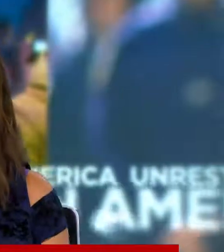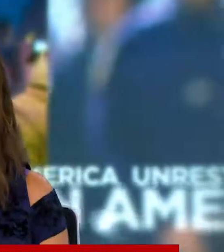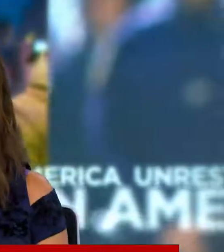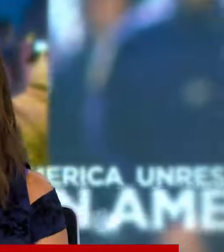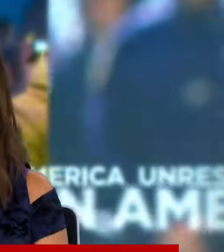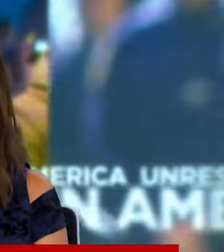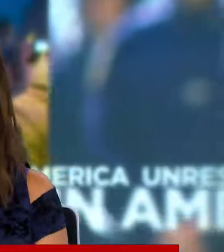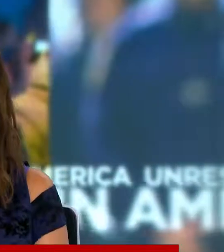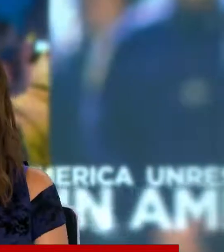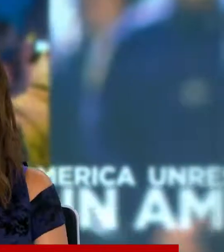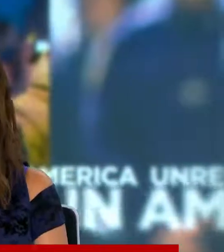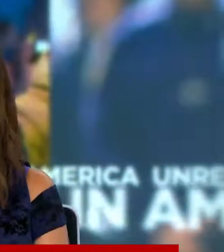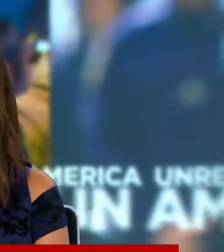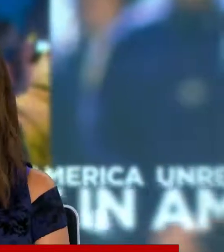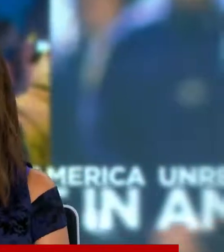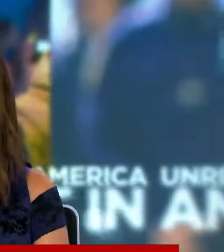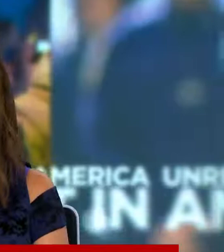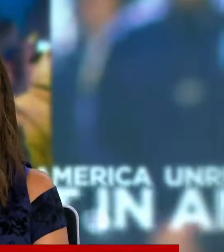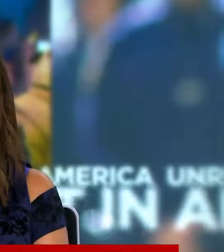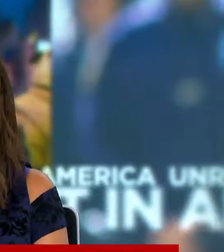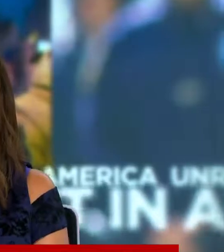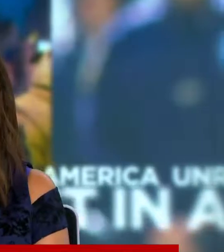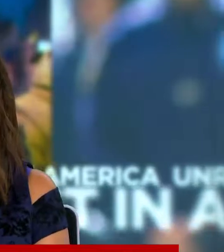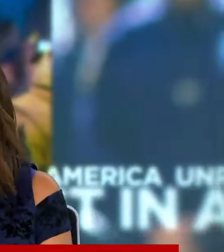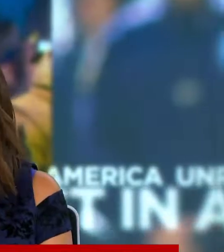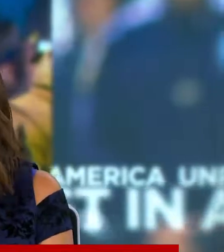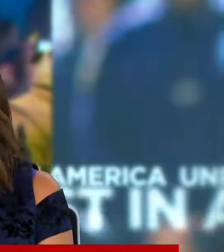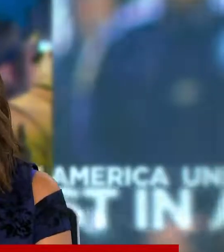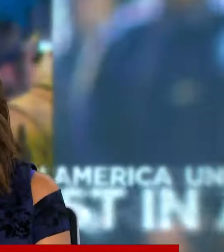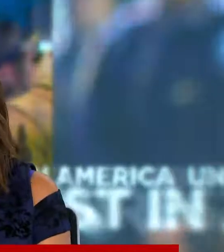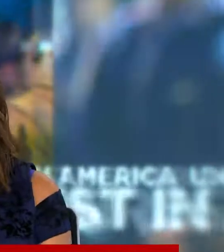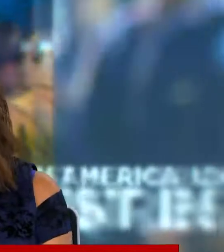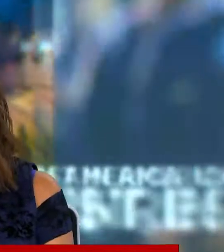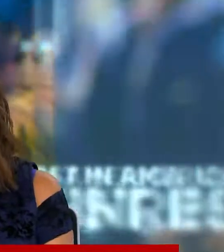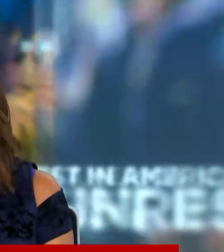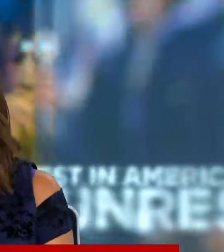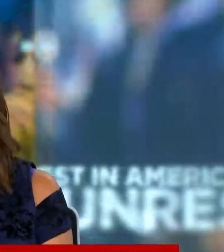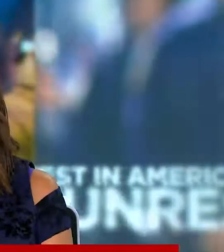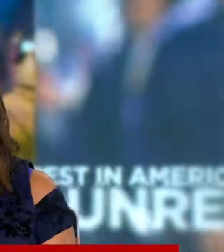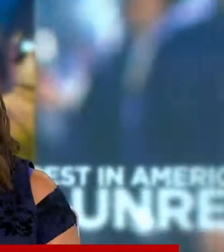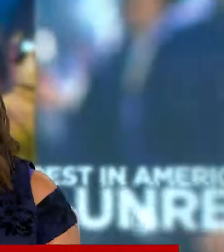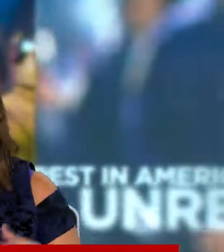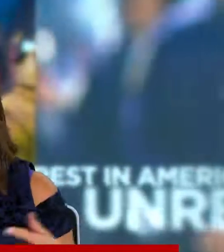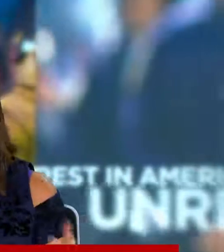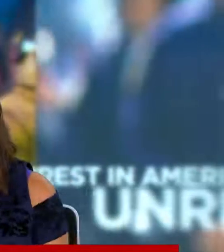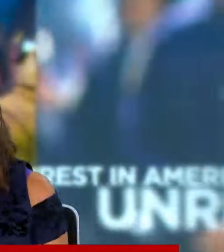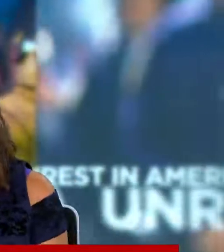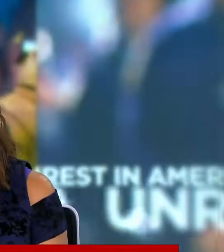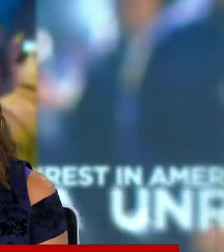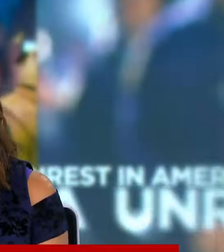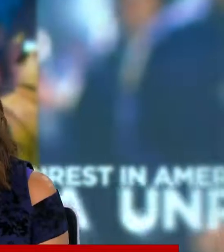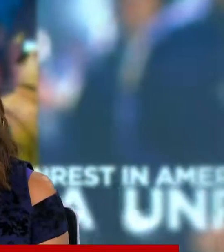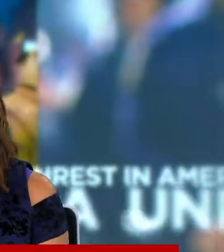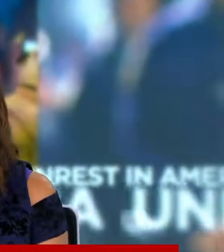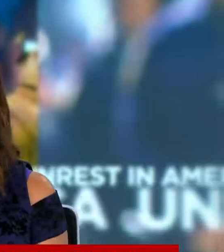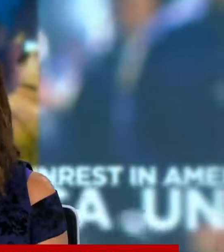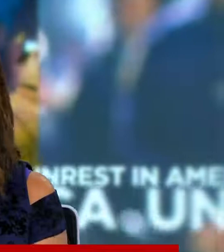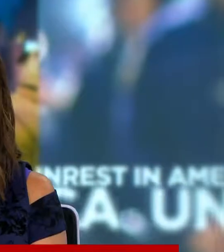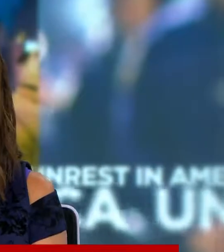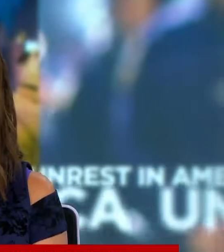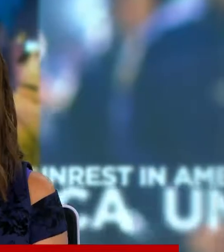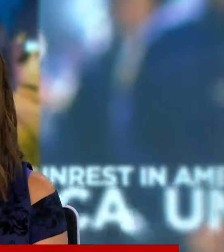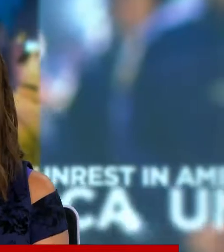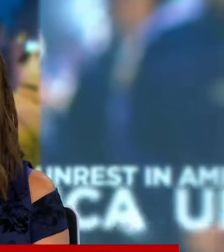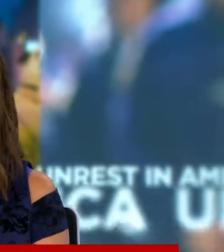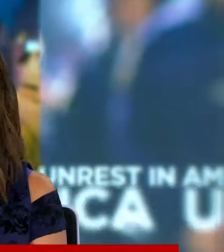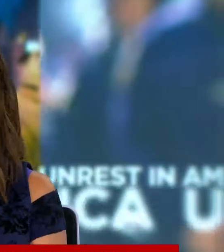that puts out the rules of how Tennessee police officers are trained. Altogether, what they're trying to do is show